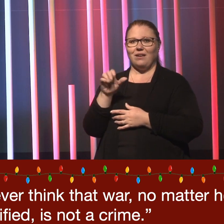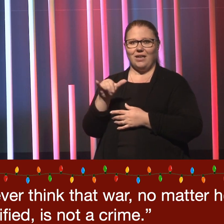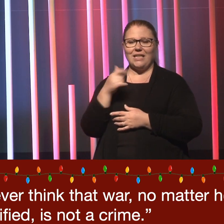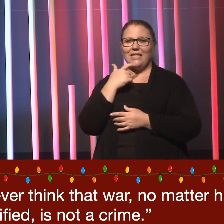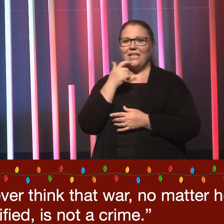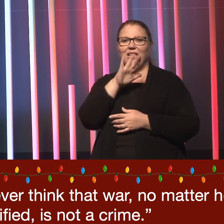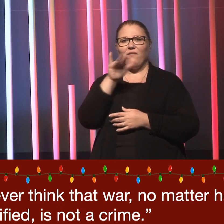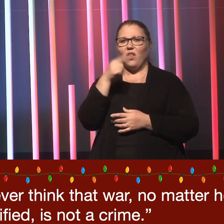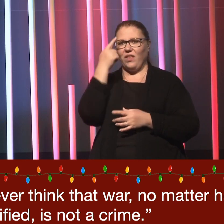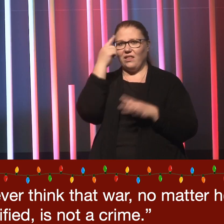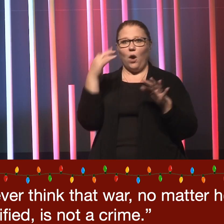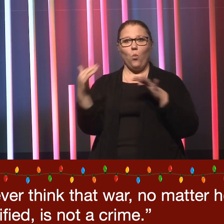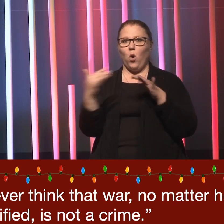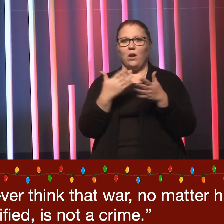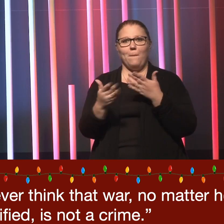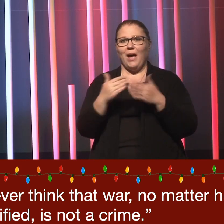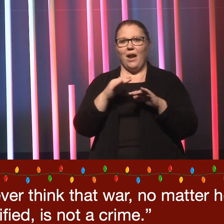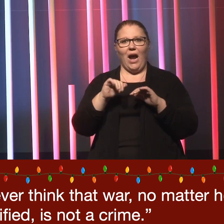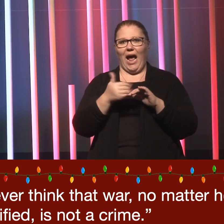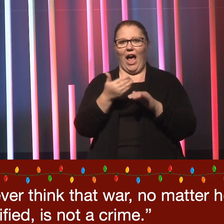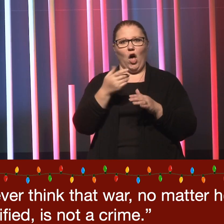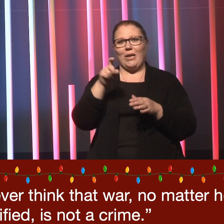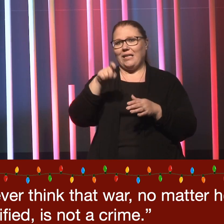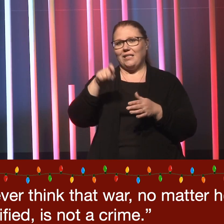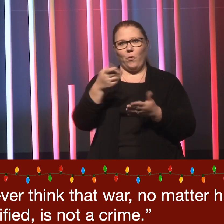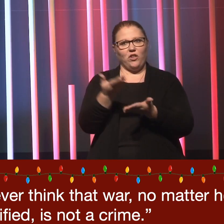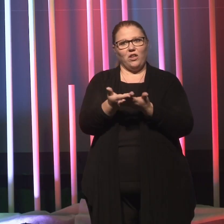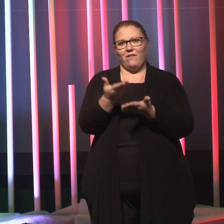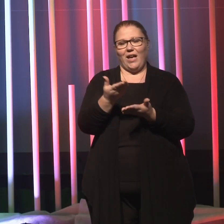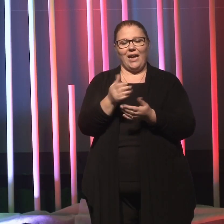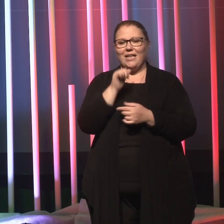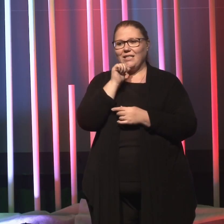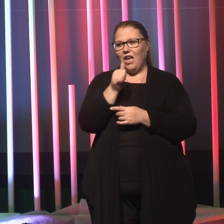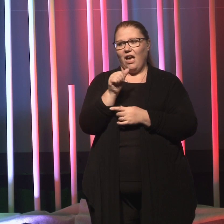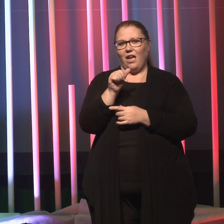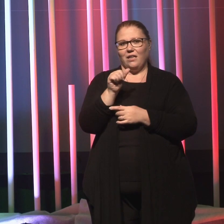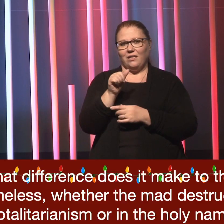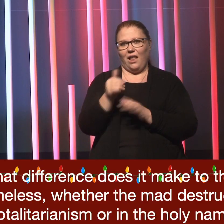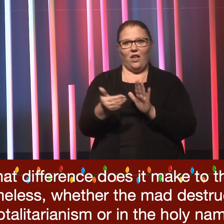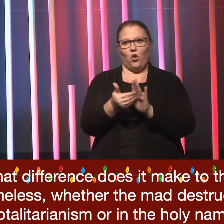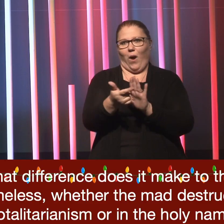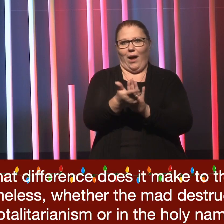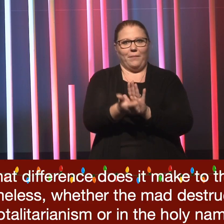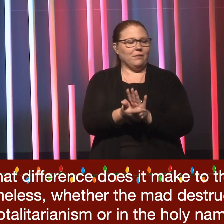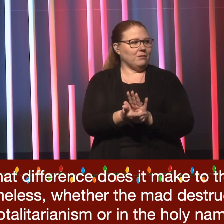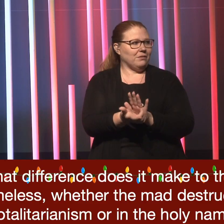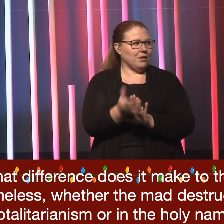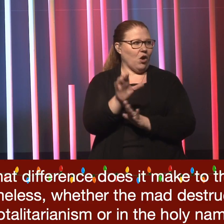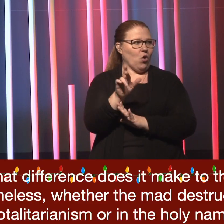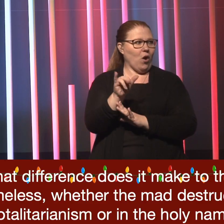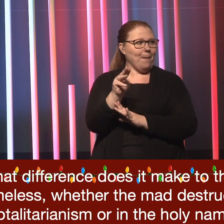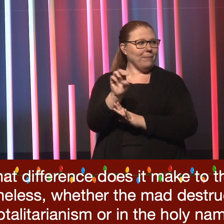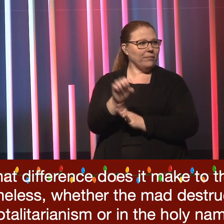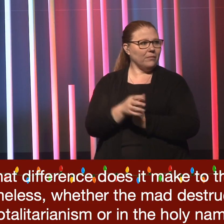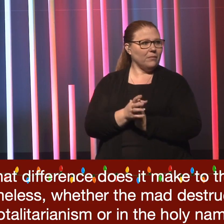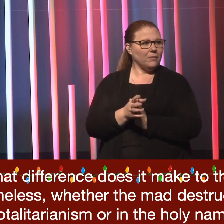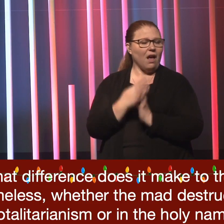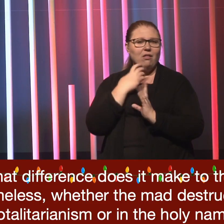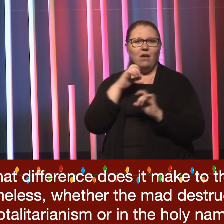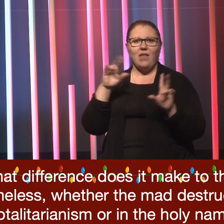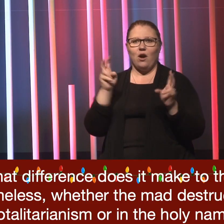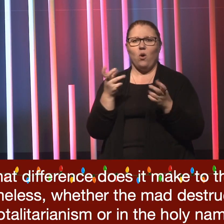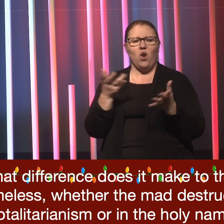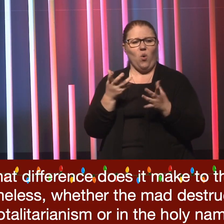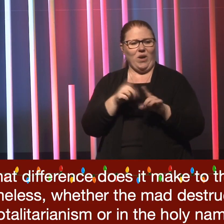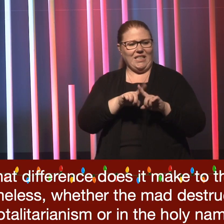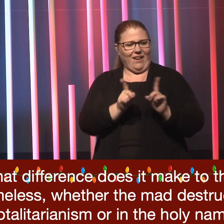how necessary nor how justified, is not a crime. Gandhi said, I love this quote, what difference does it